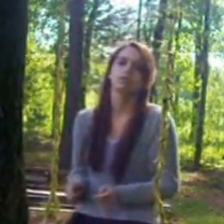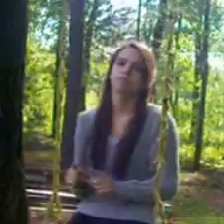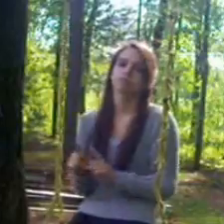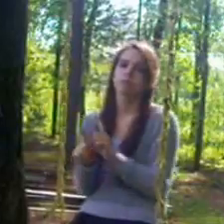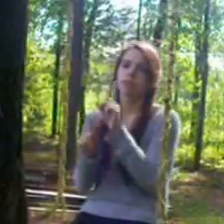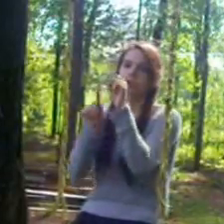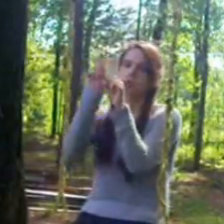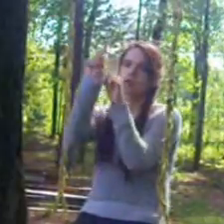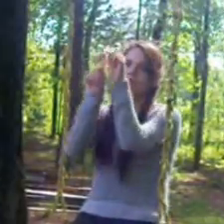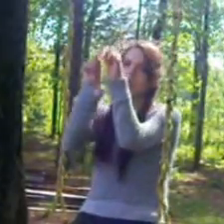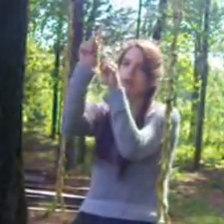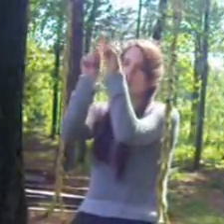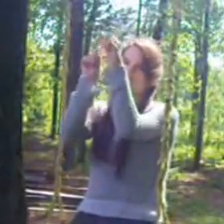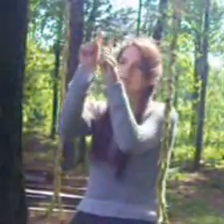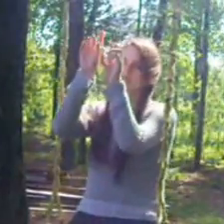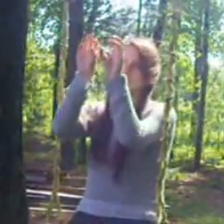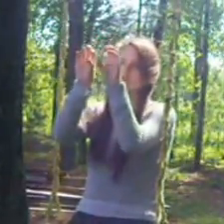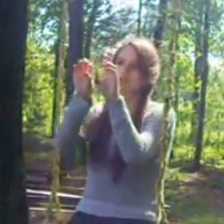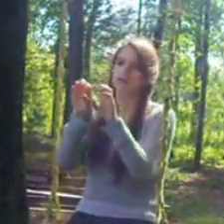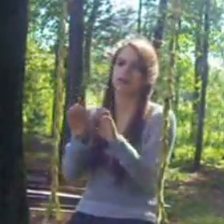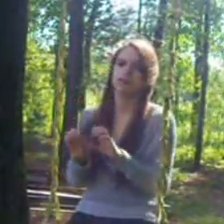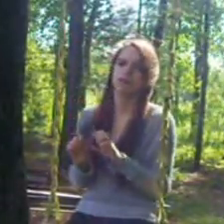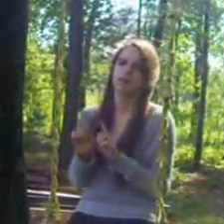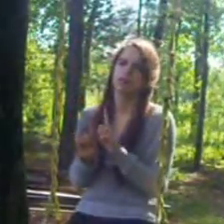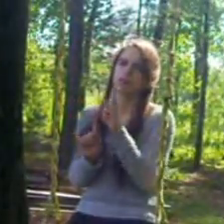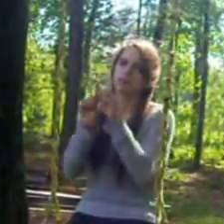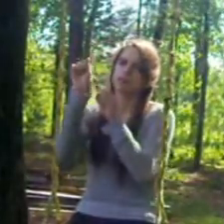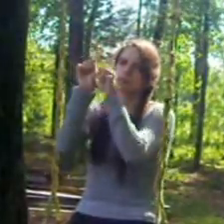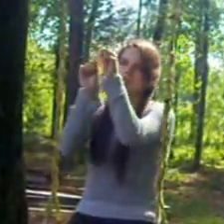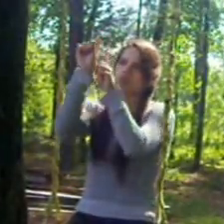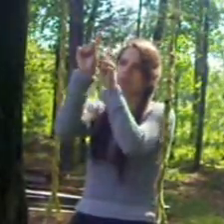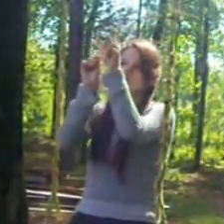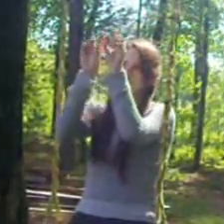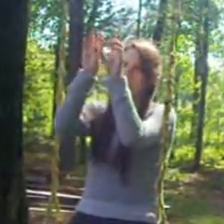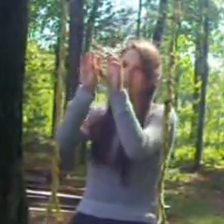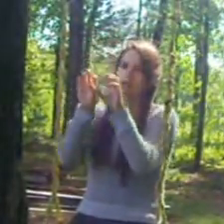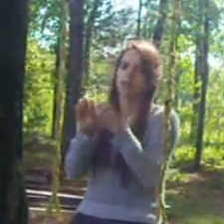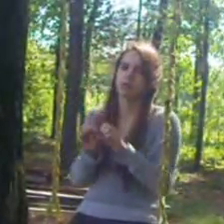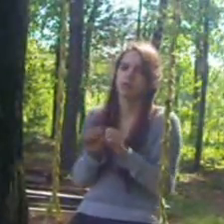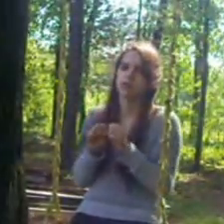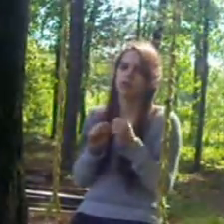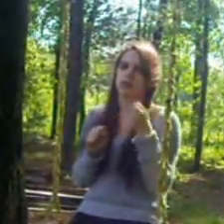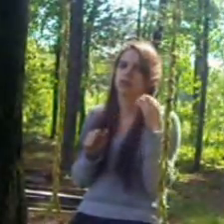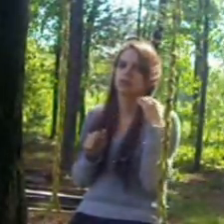You And The The